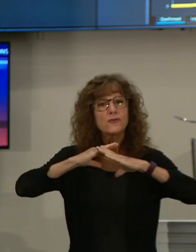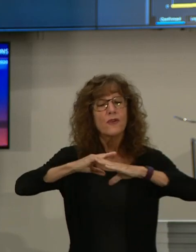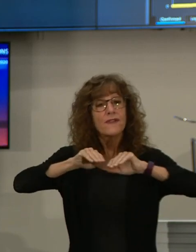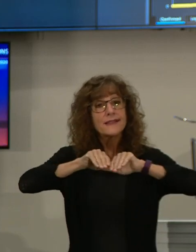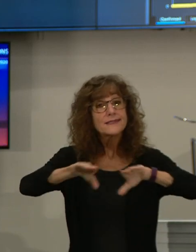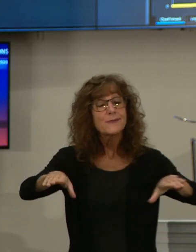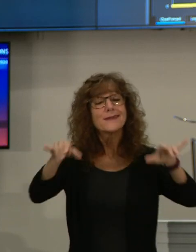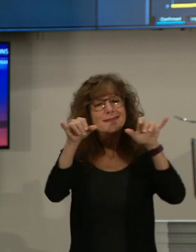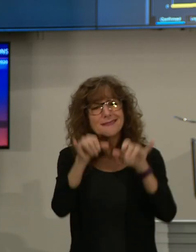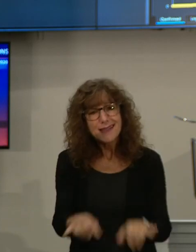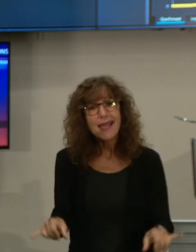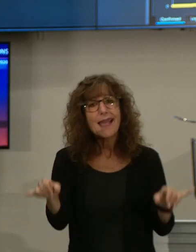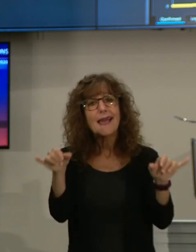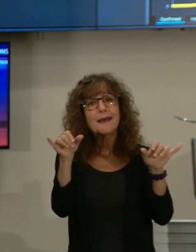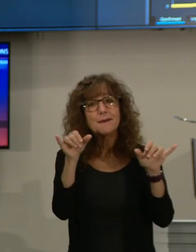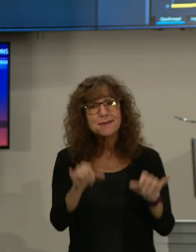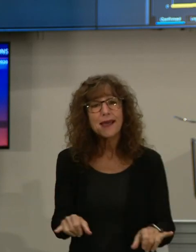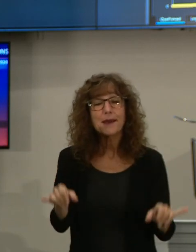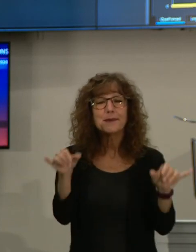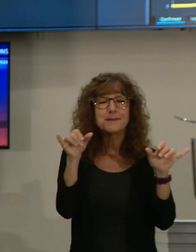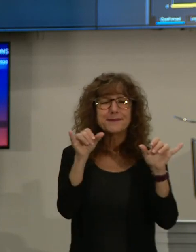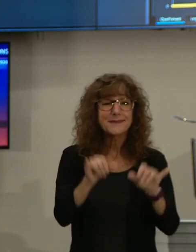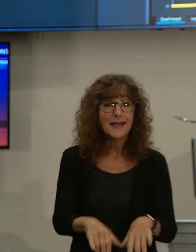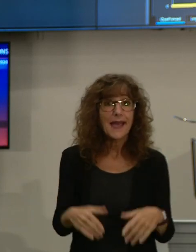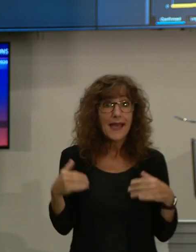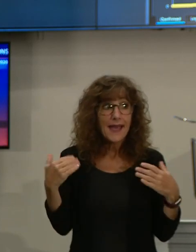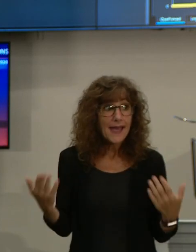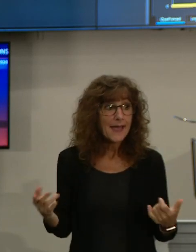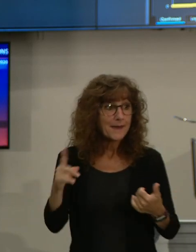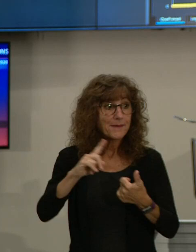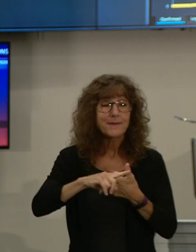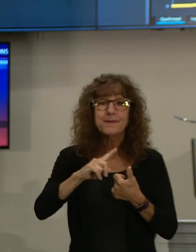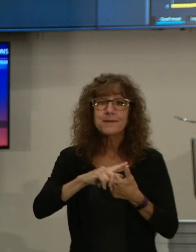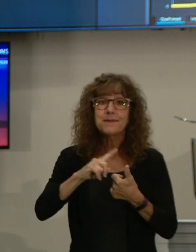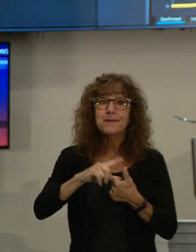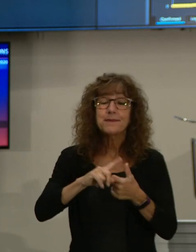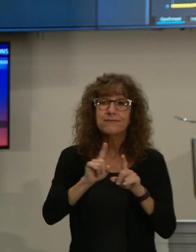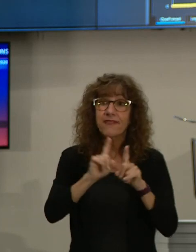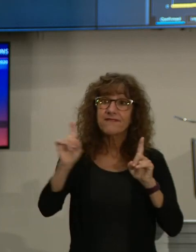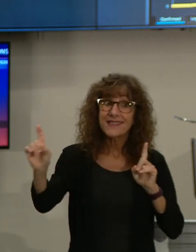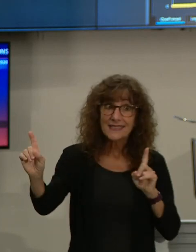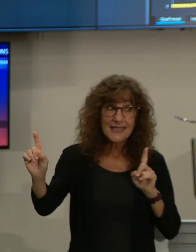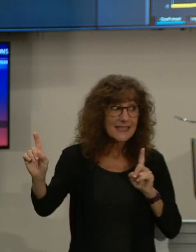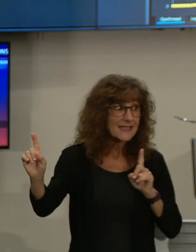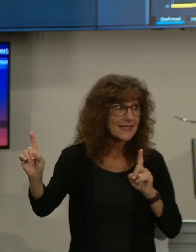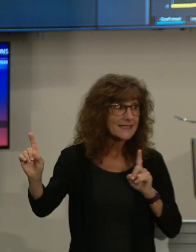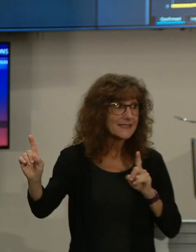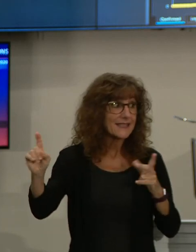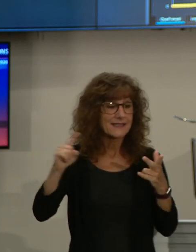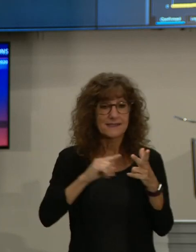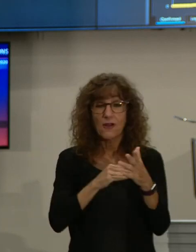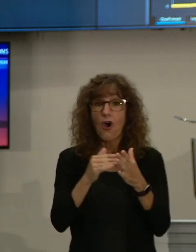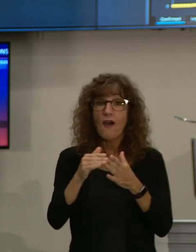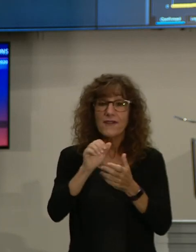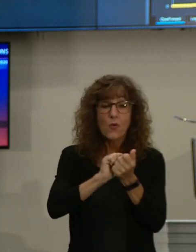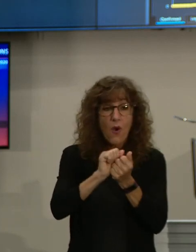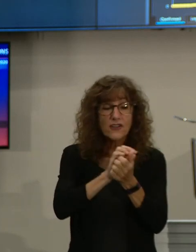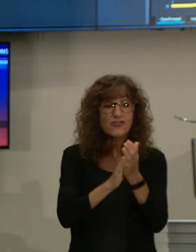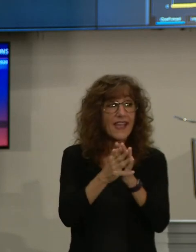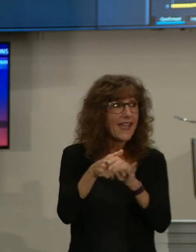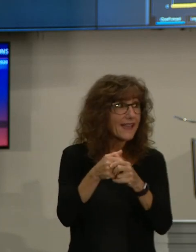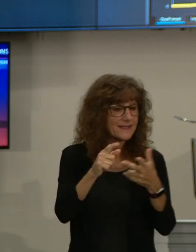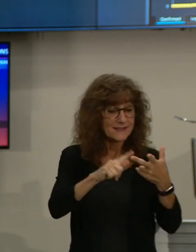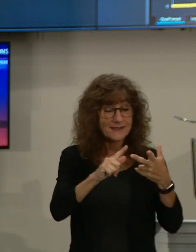spread stays the same. At minimum, we must physically distance, frequently wash your hands, wear a